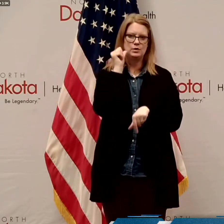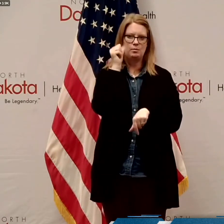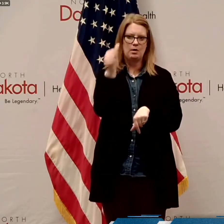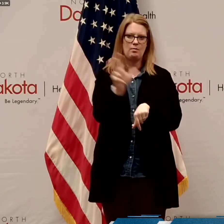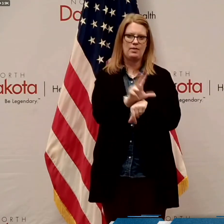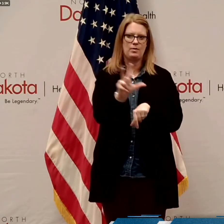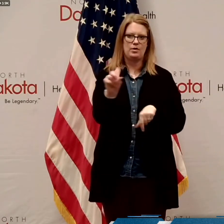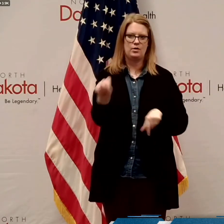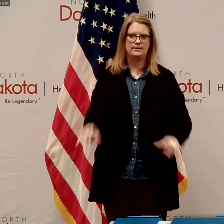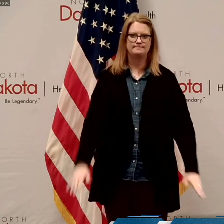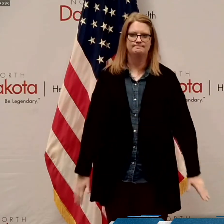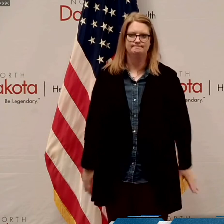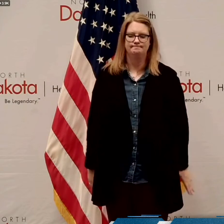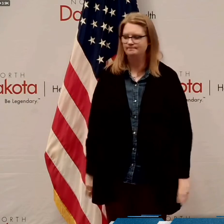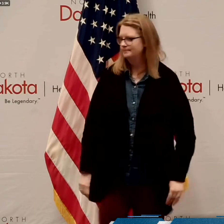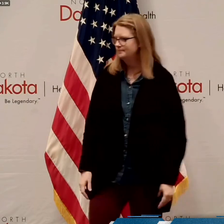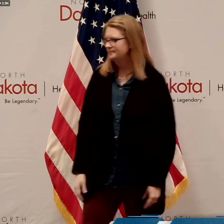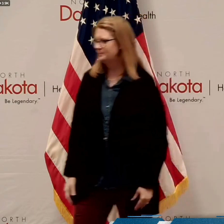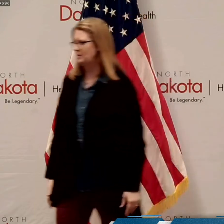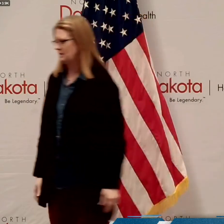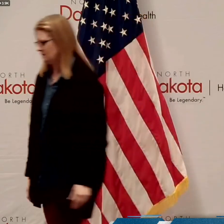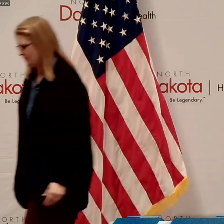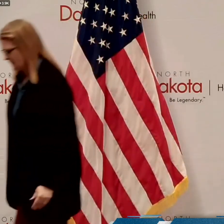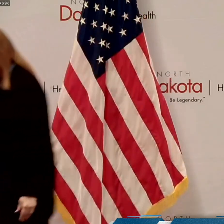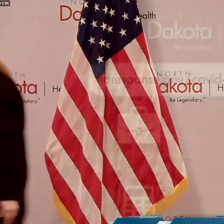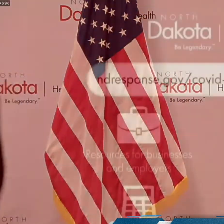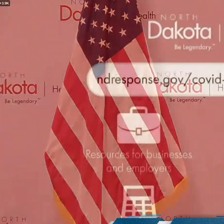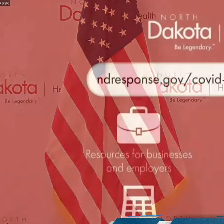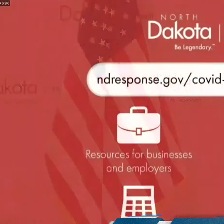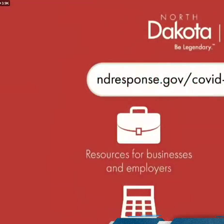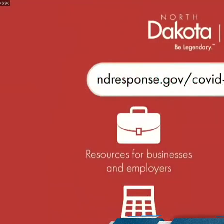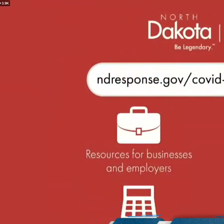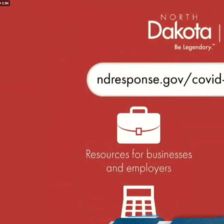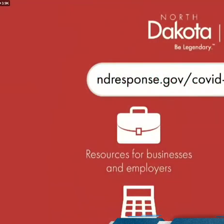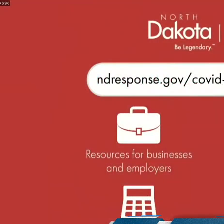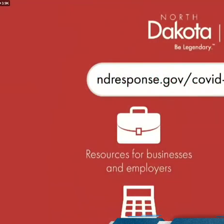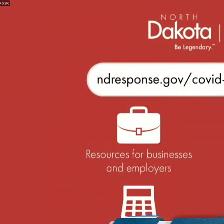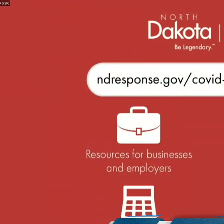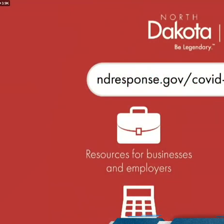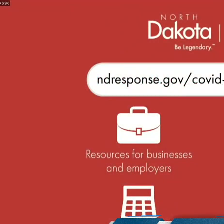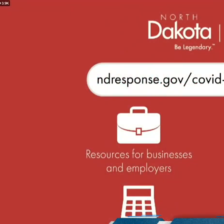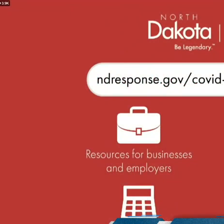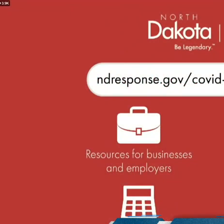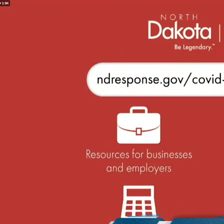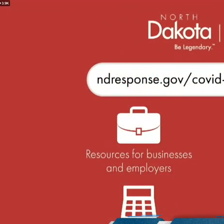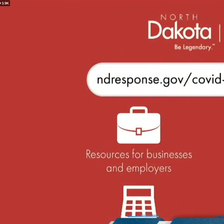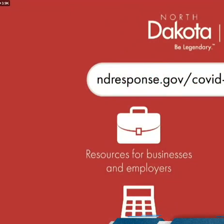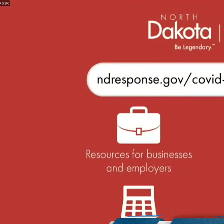3:30.